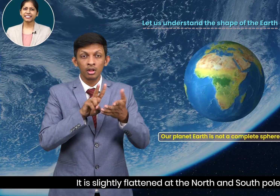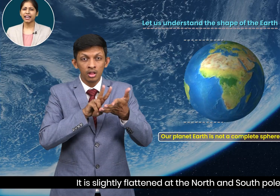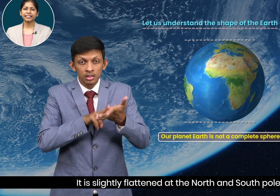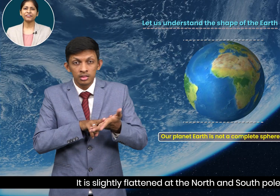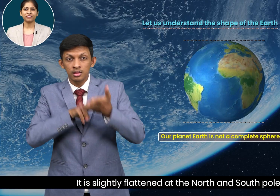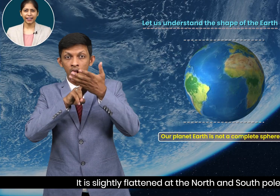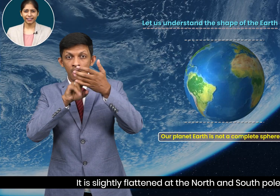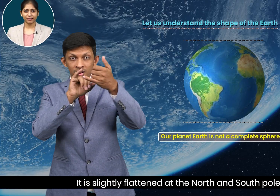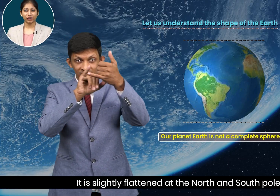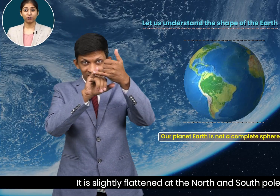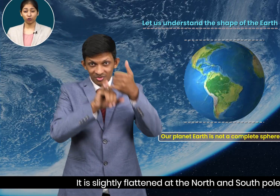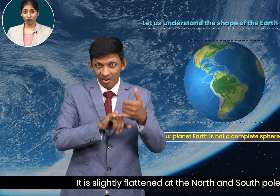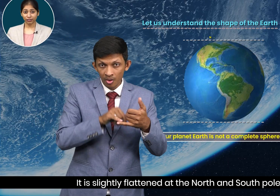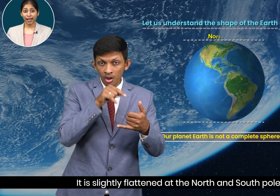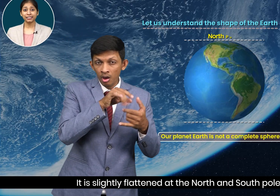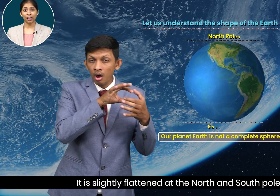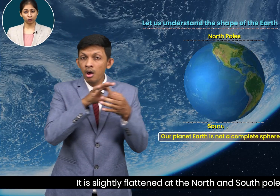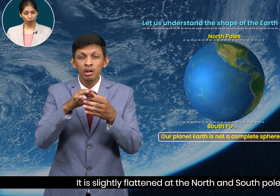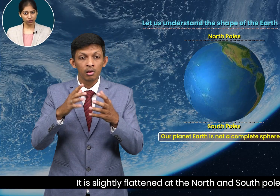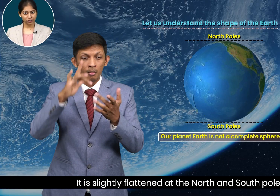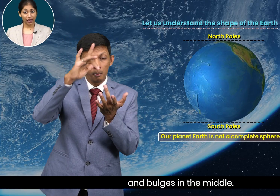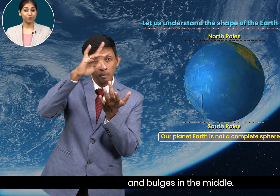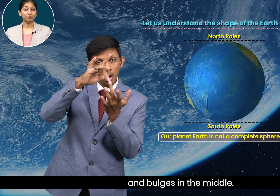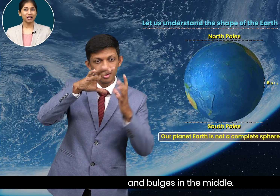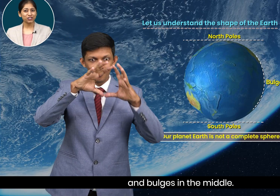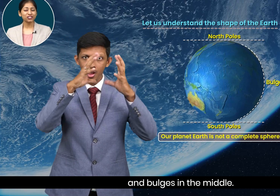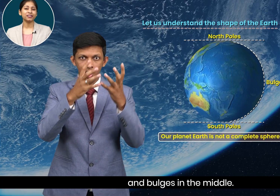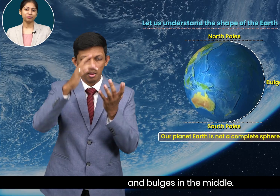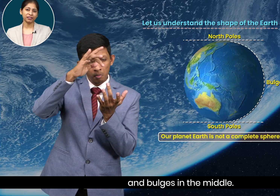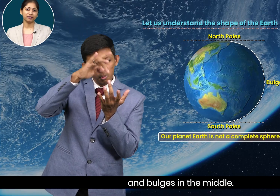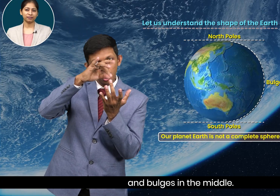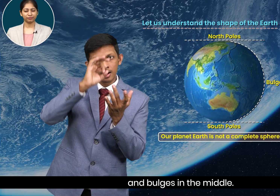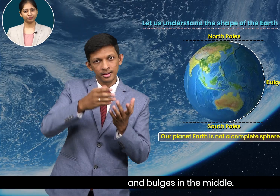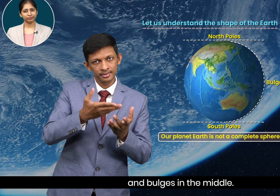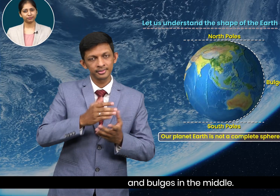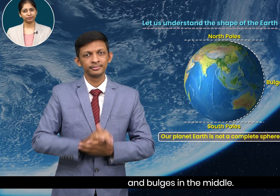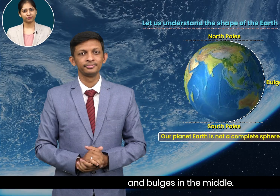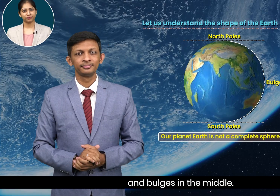It is slightly flattened at the north and south poles and bulges in the middle.